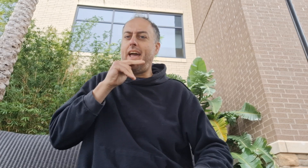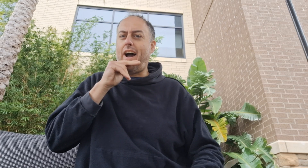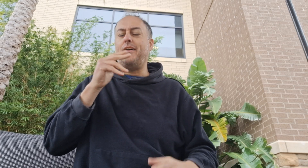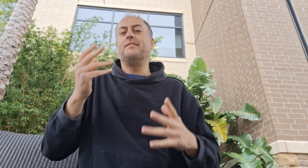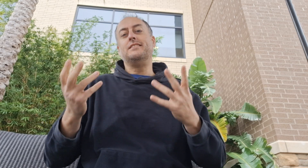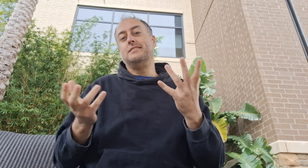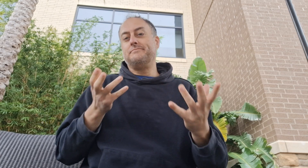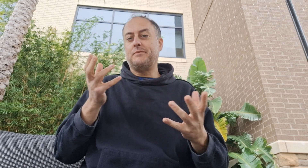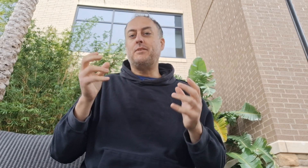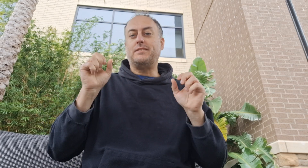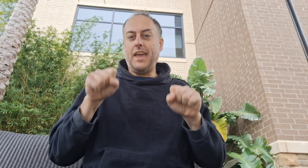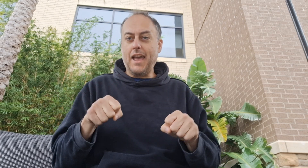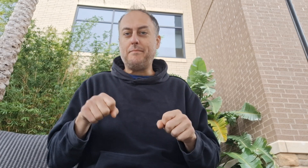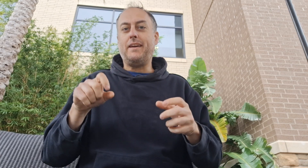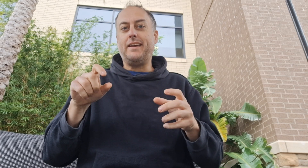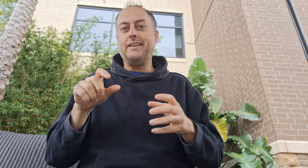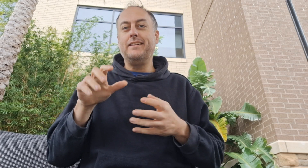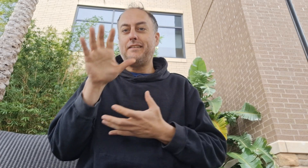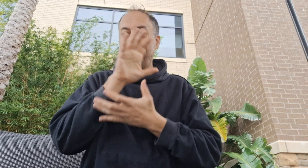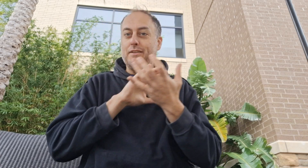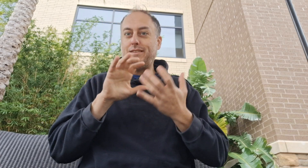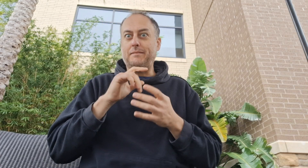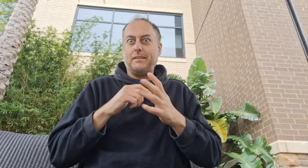noun, which can be confusing because you're